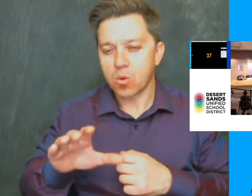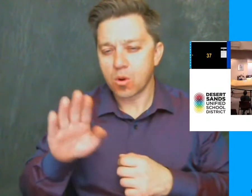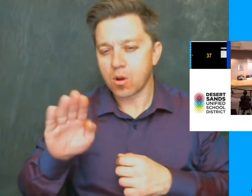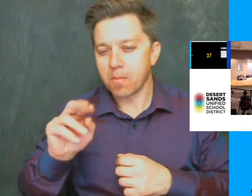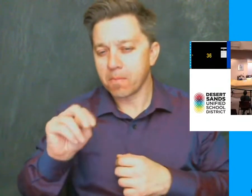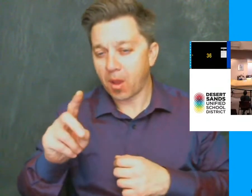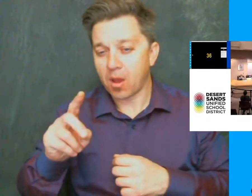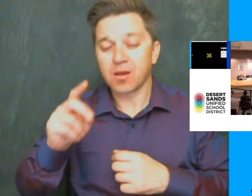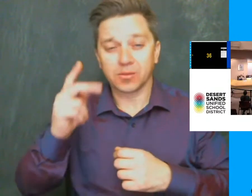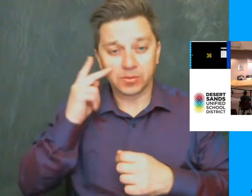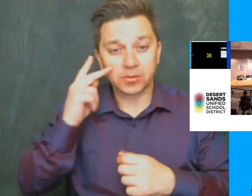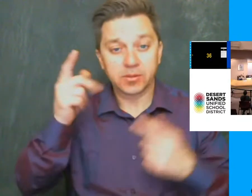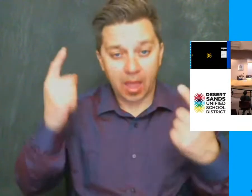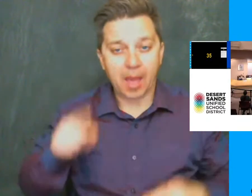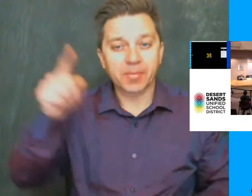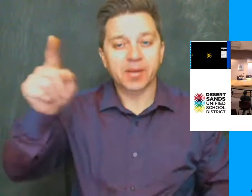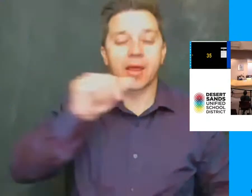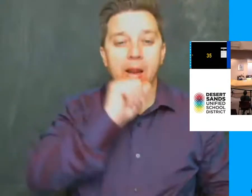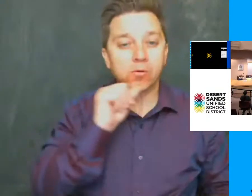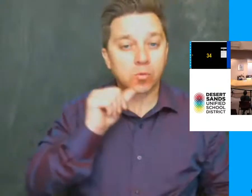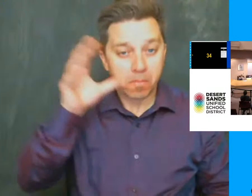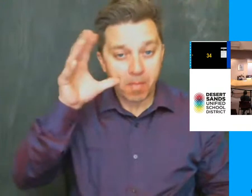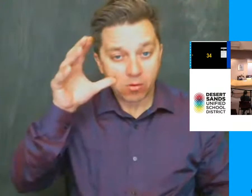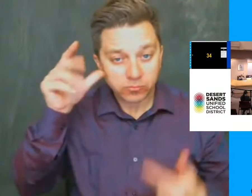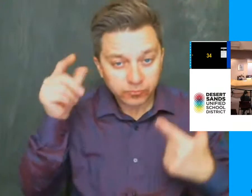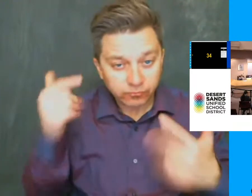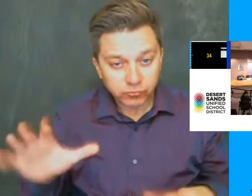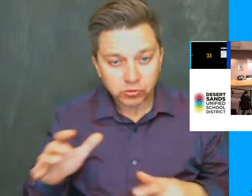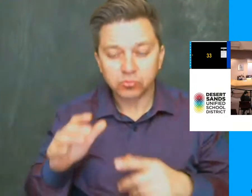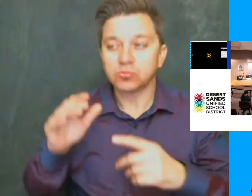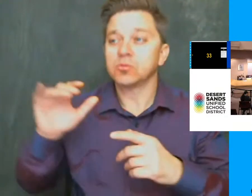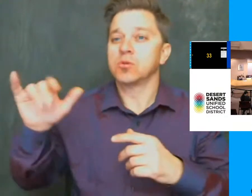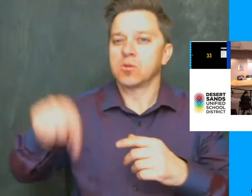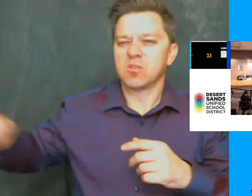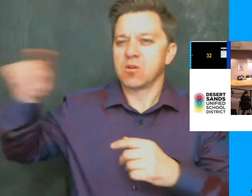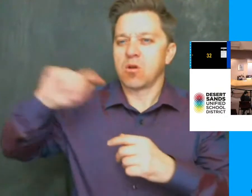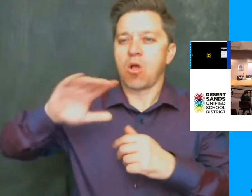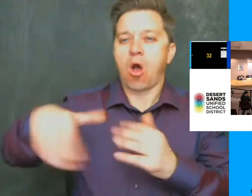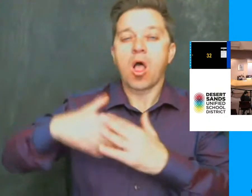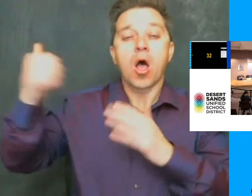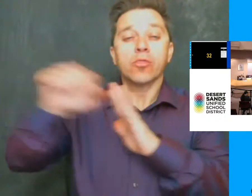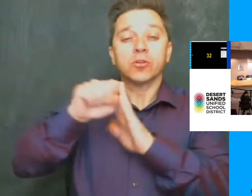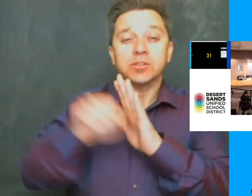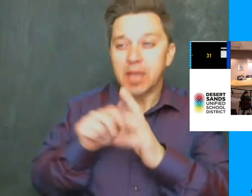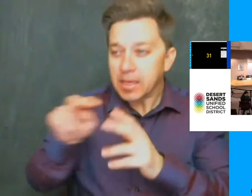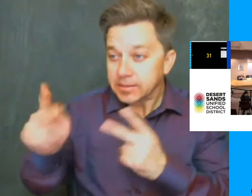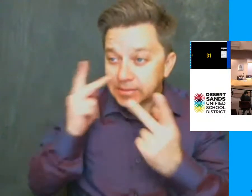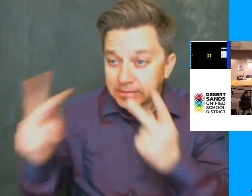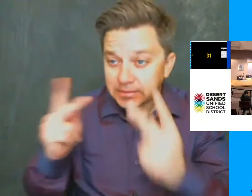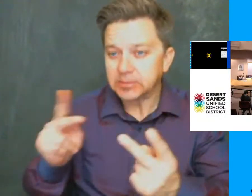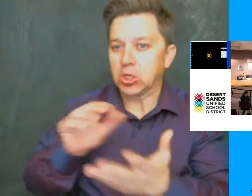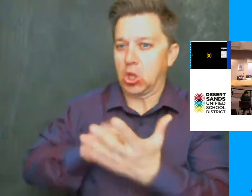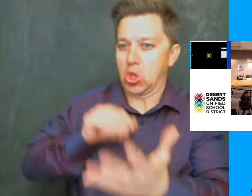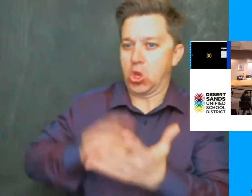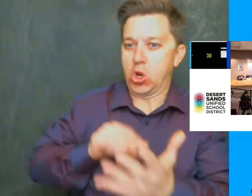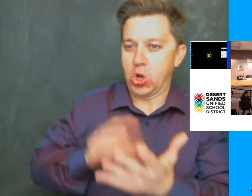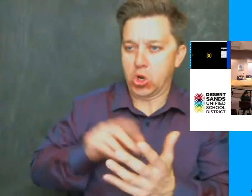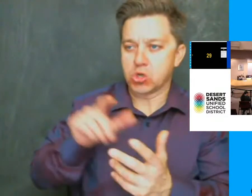Arizona parents have already done this and they're teaching the rest of the country and other people to do this. The Great